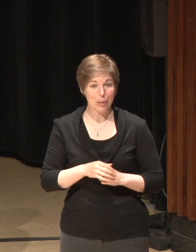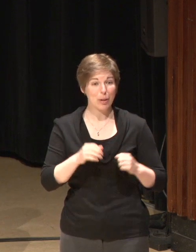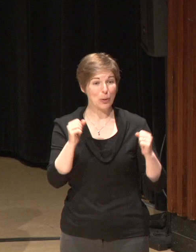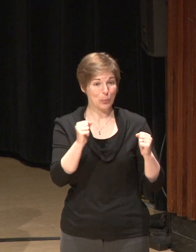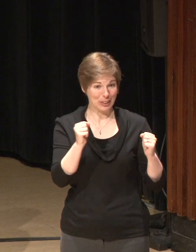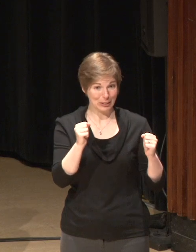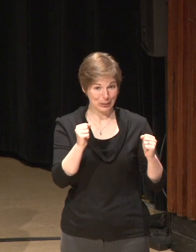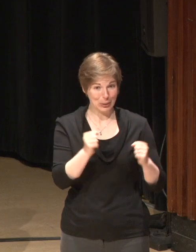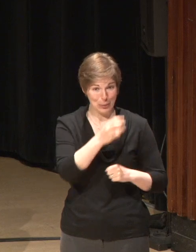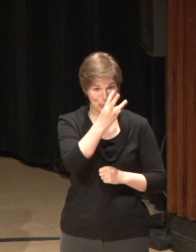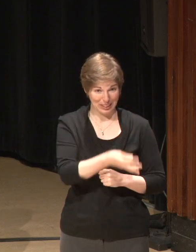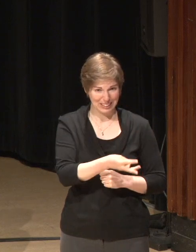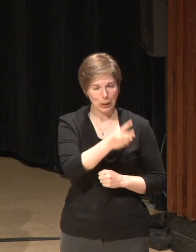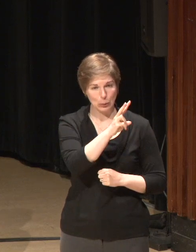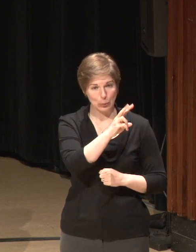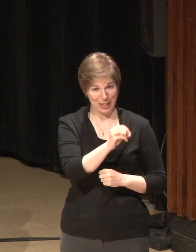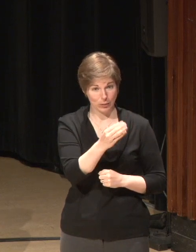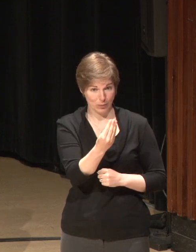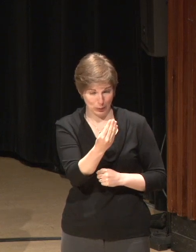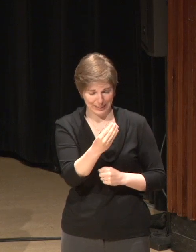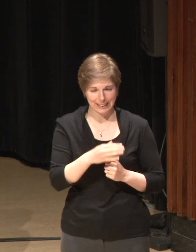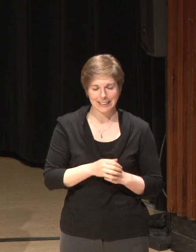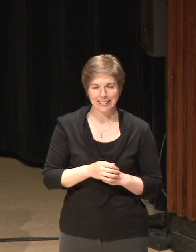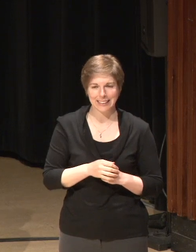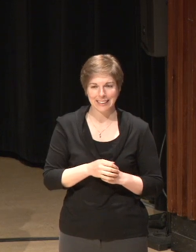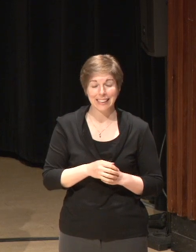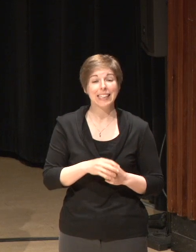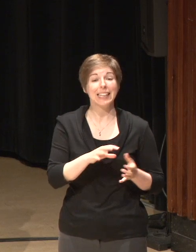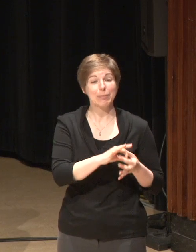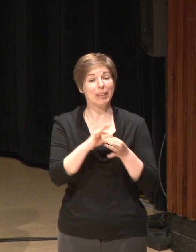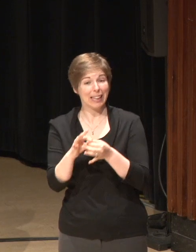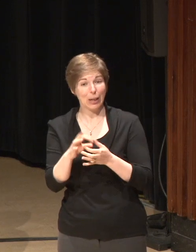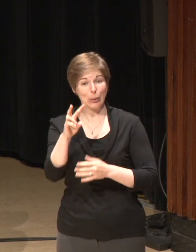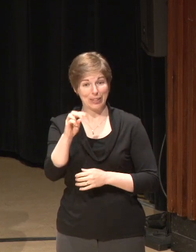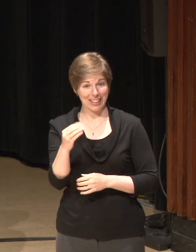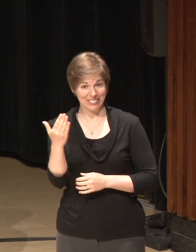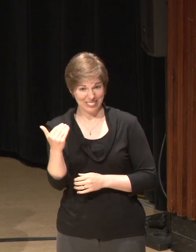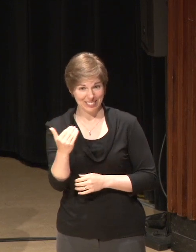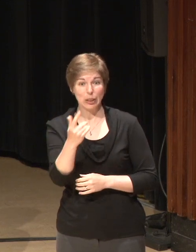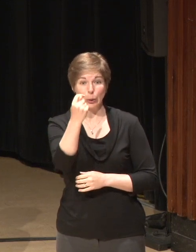2015, which seemed to coincide with Leaking Roof Thursdays.